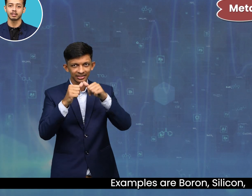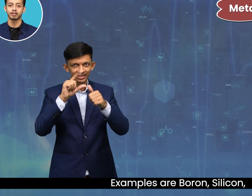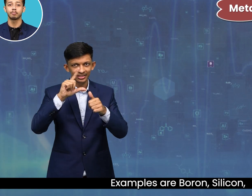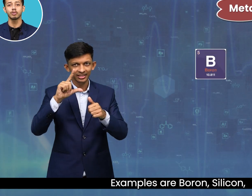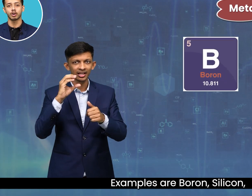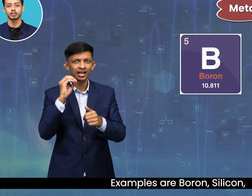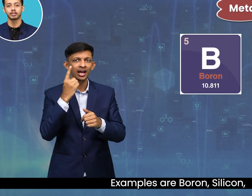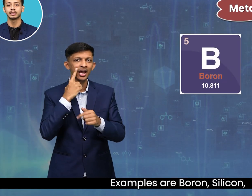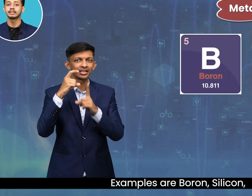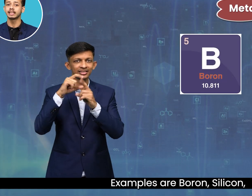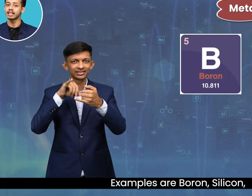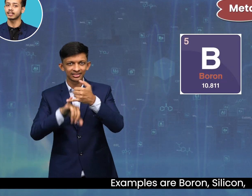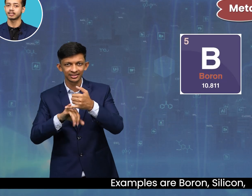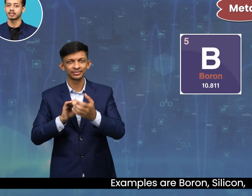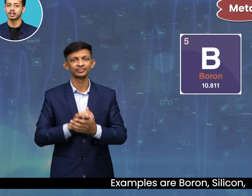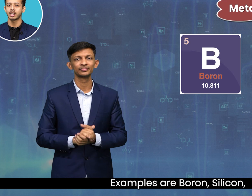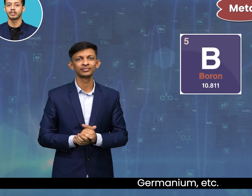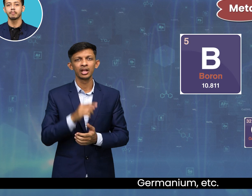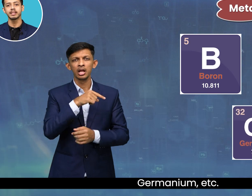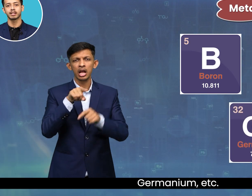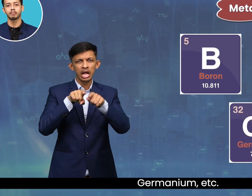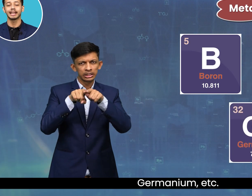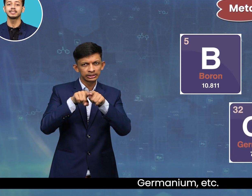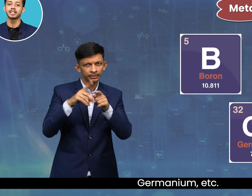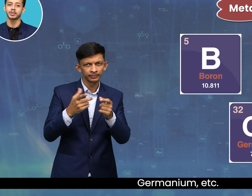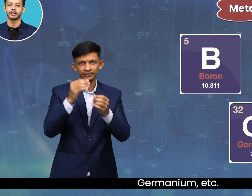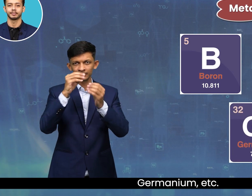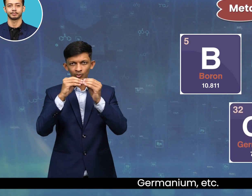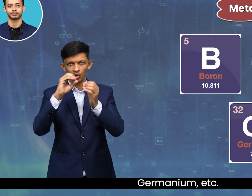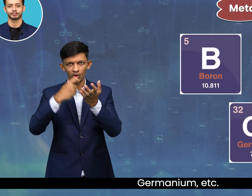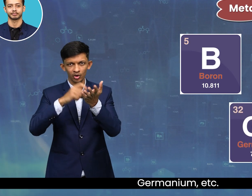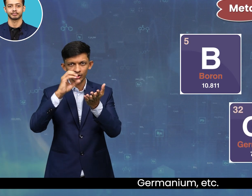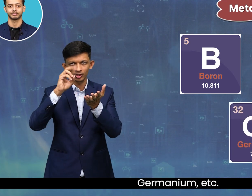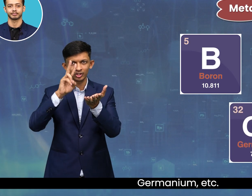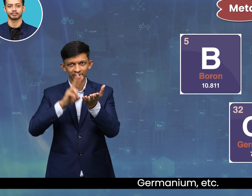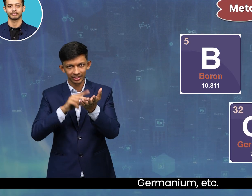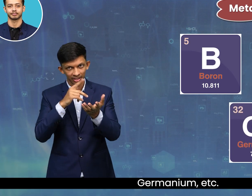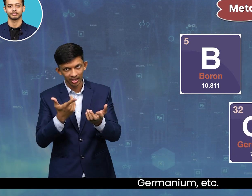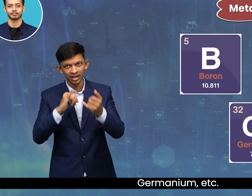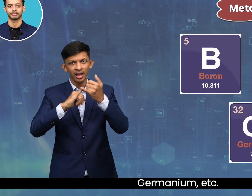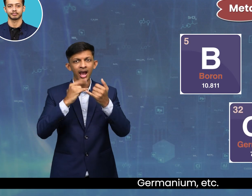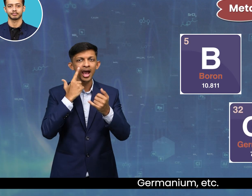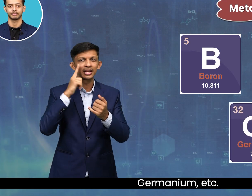Examples are boron, silicon, germanium, etc.